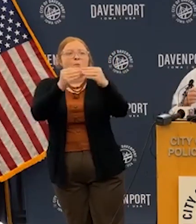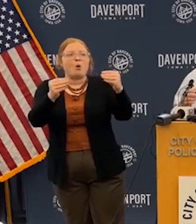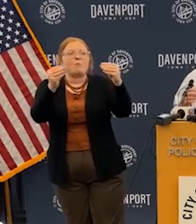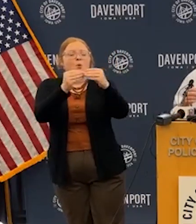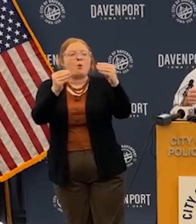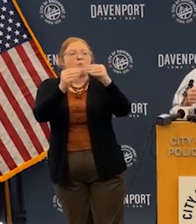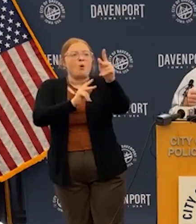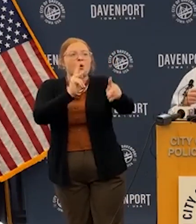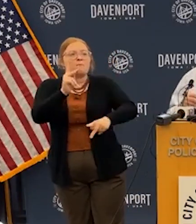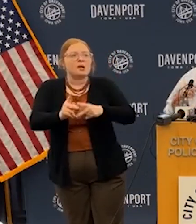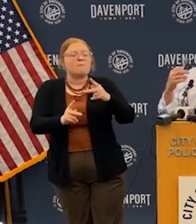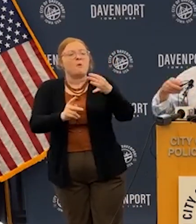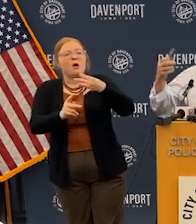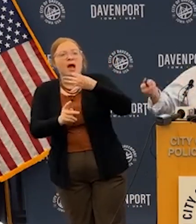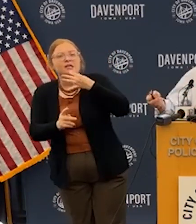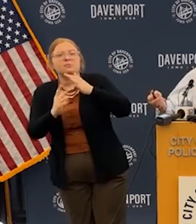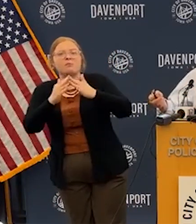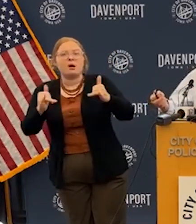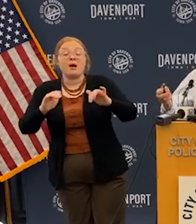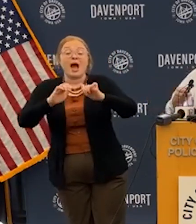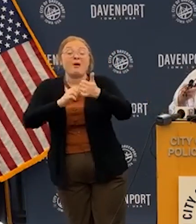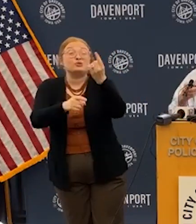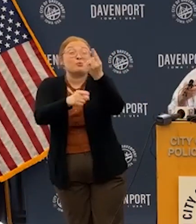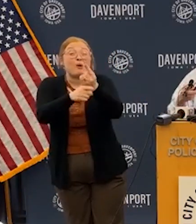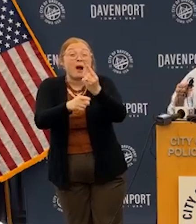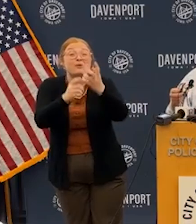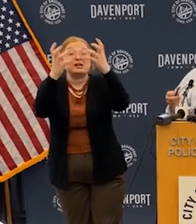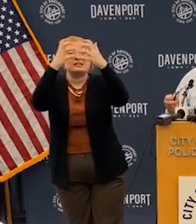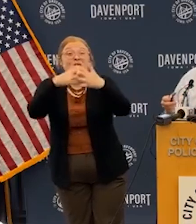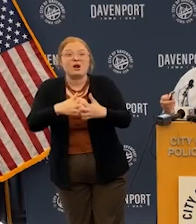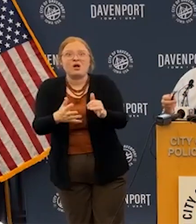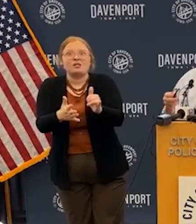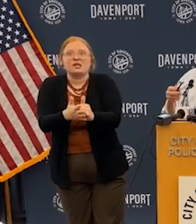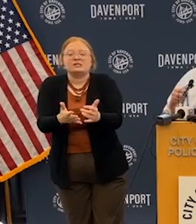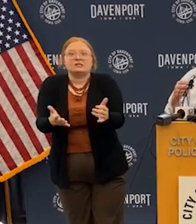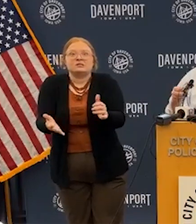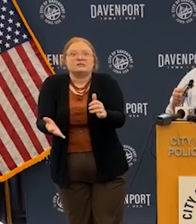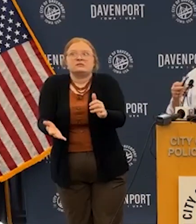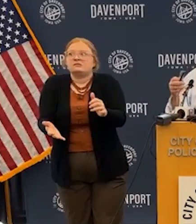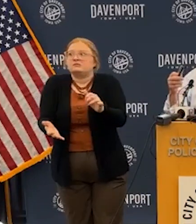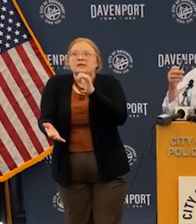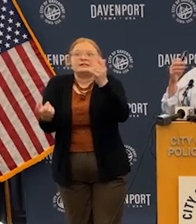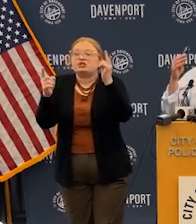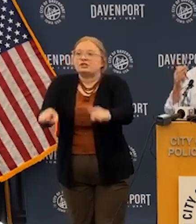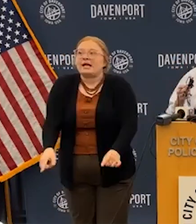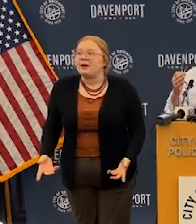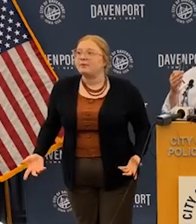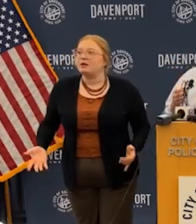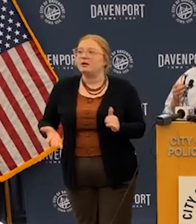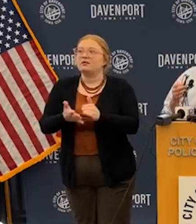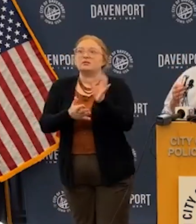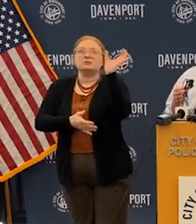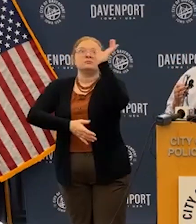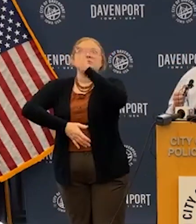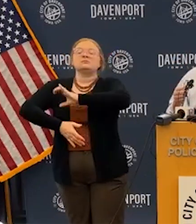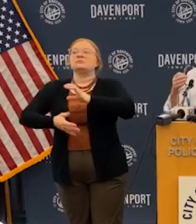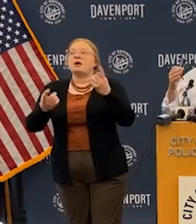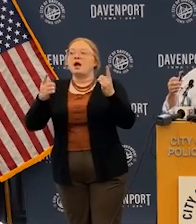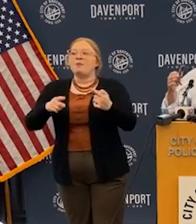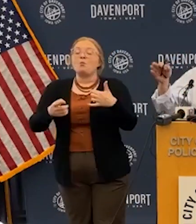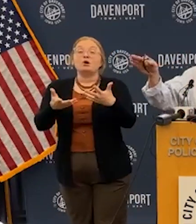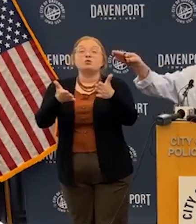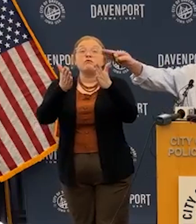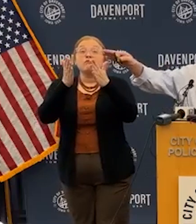way. This is an unusual thing, and we want to focus on the dignity and respectful way to do that. Ma'am. How